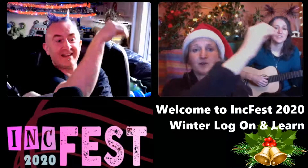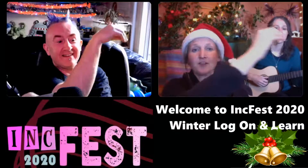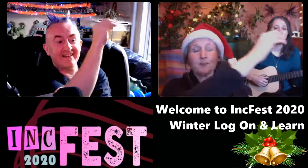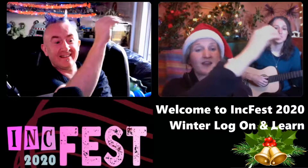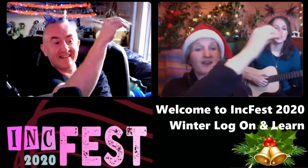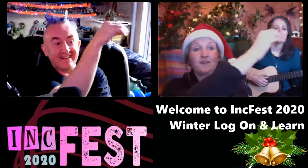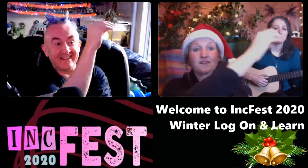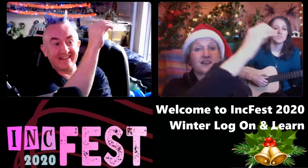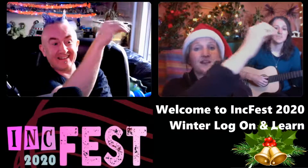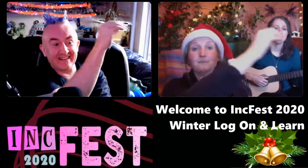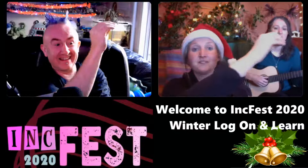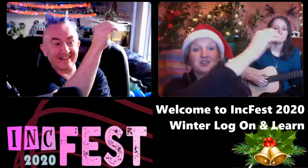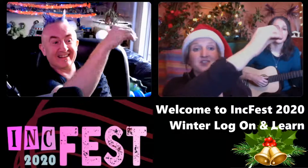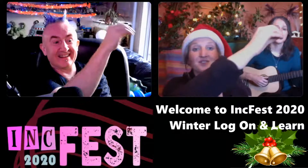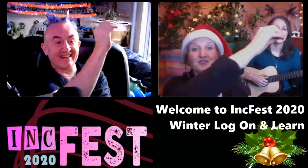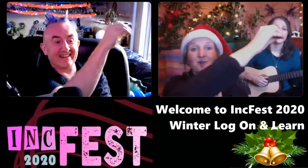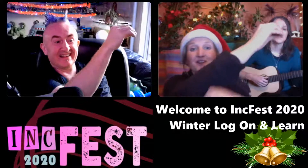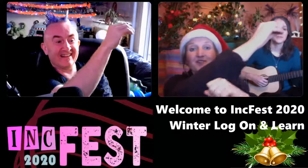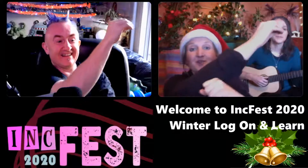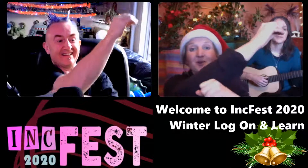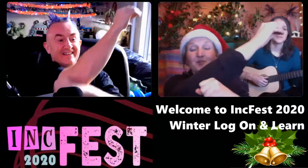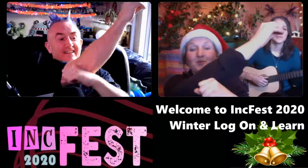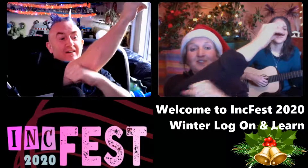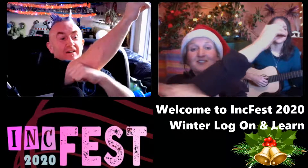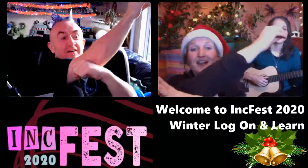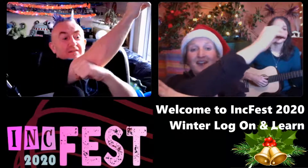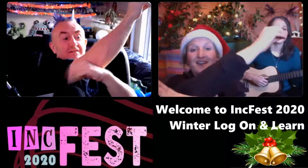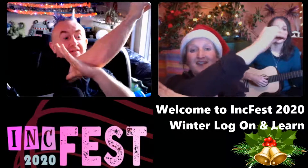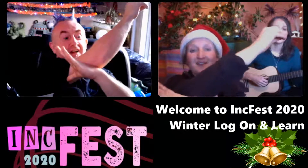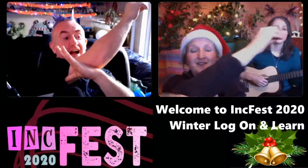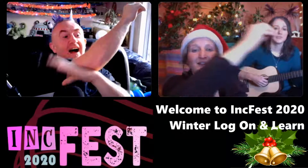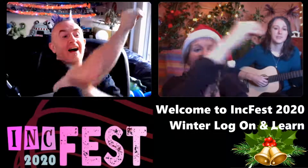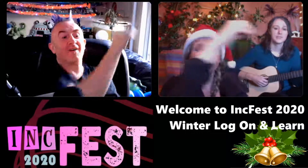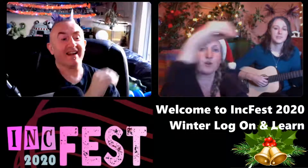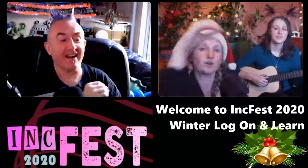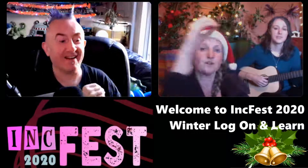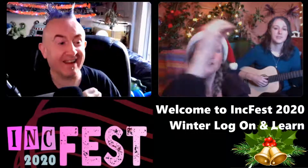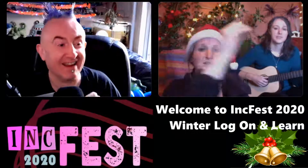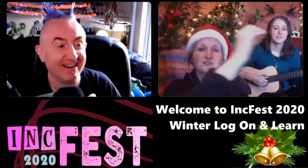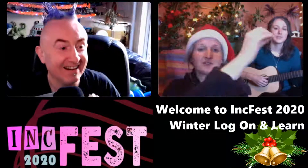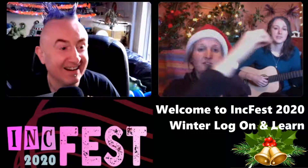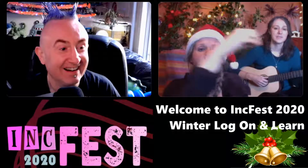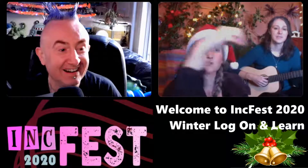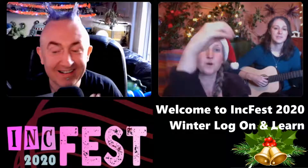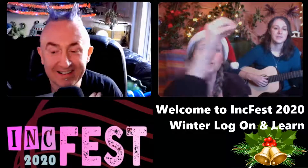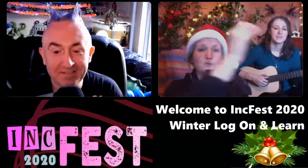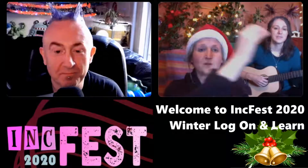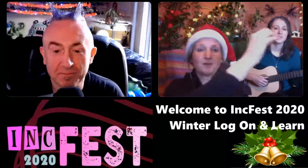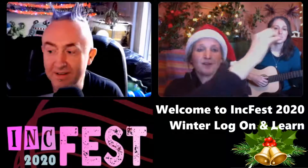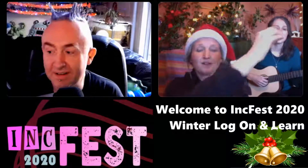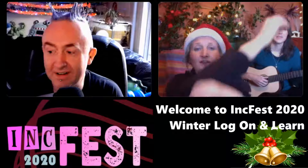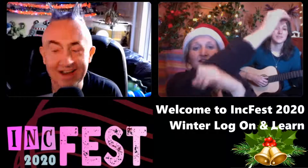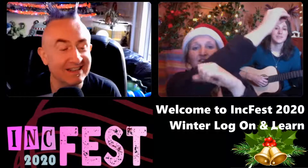keeping it in the same position, sorry, as the goose, which is laying. Yes, you've right. Got okay. Seven swans swimming.